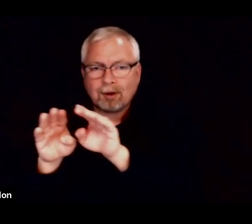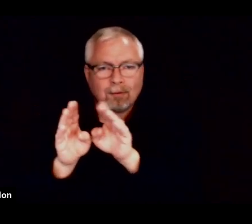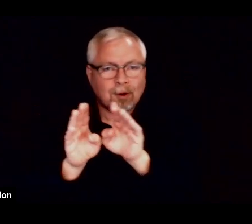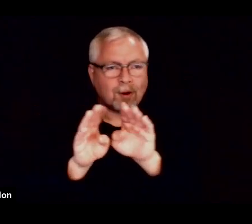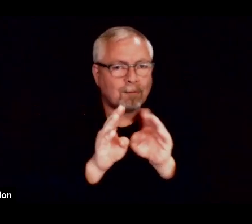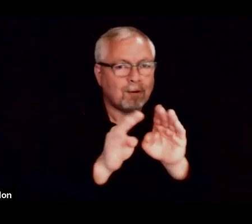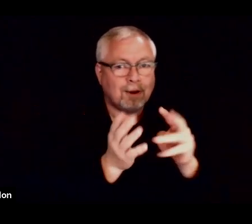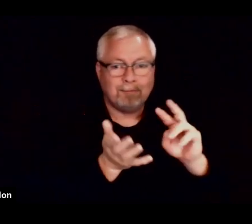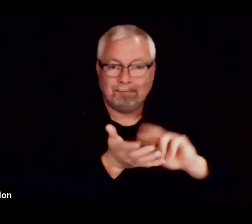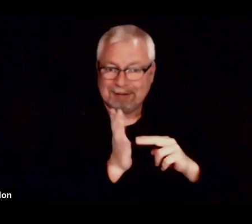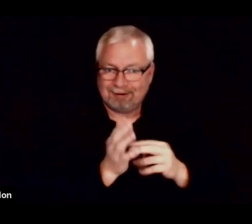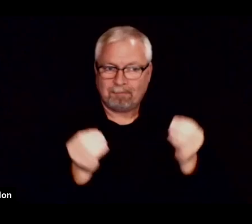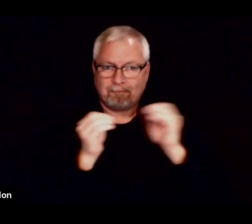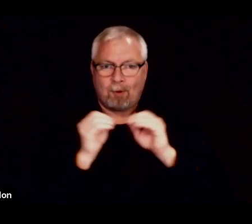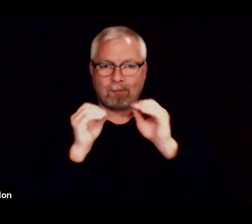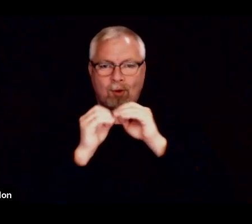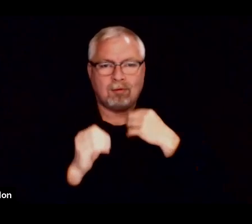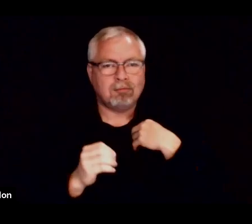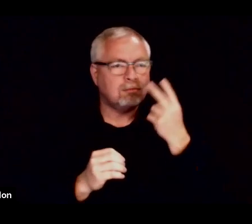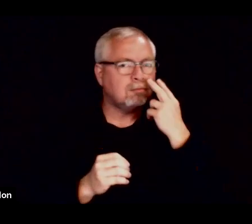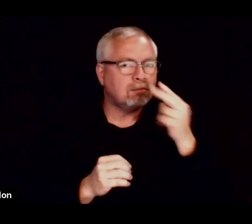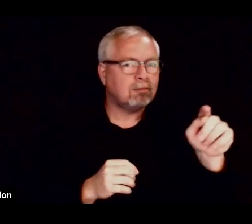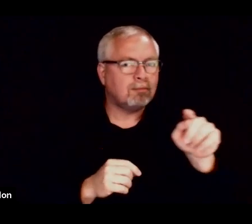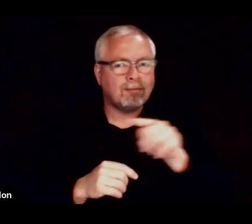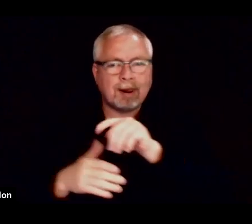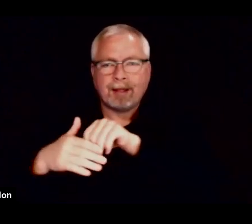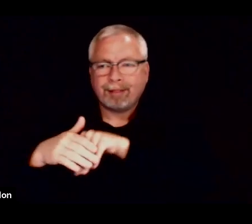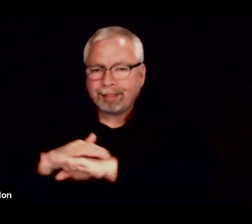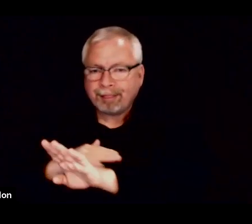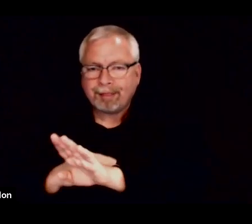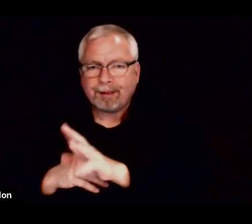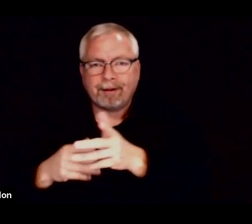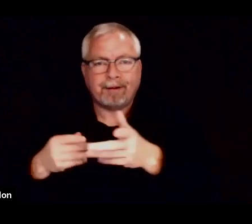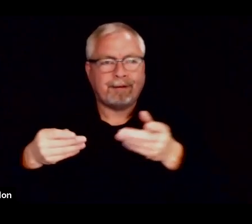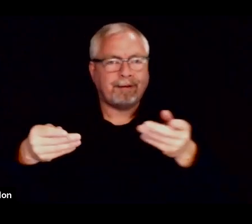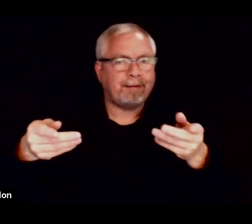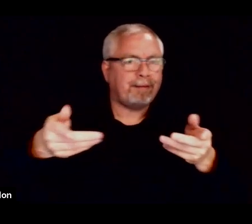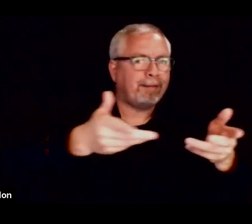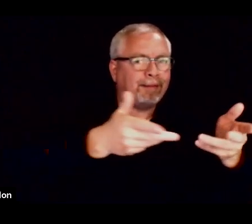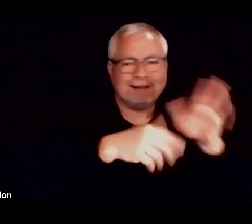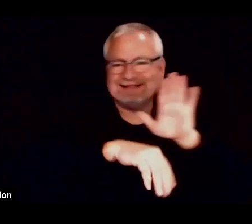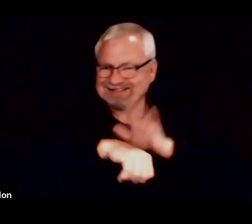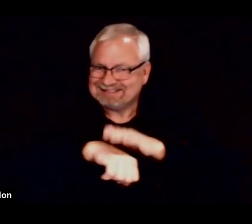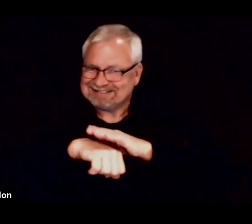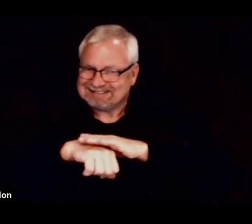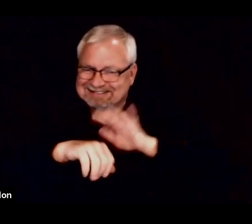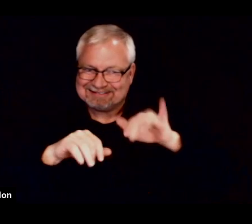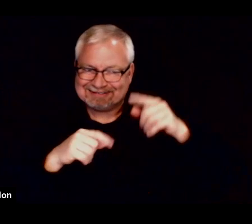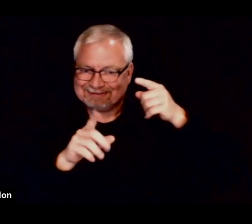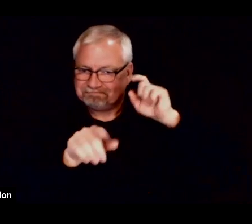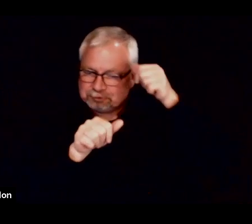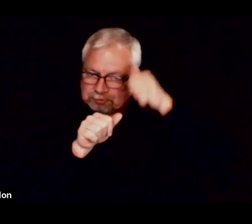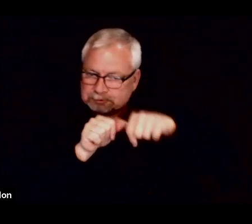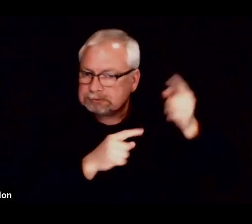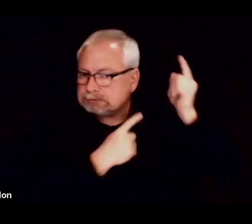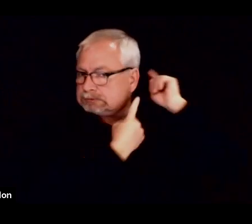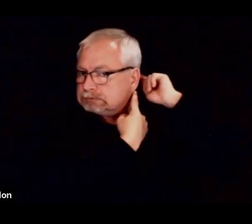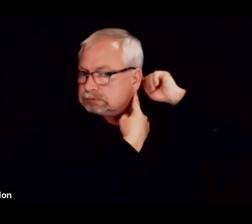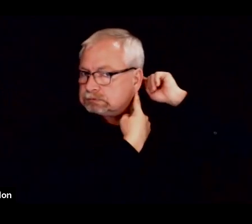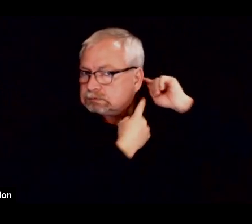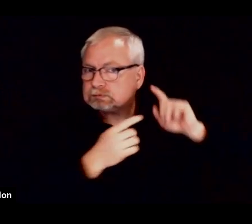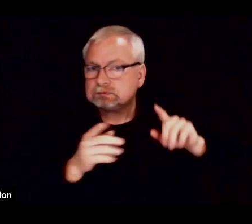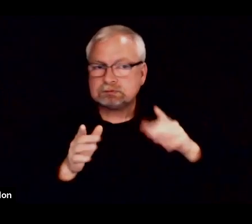interaction, how important it is that we still keep in mind those overarching guidances to stay at home